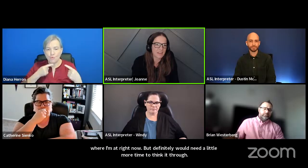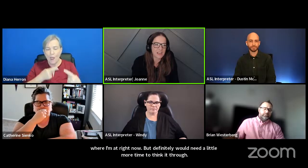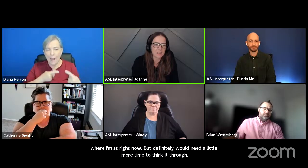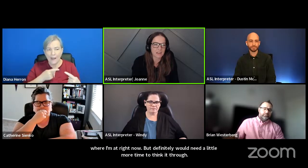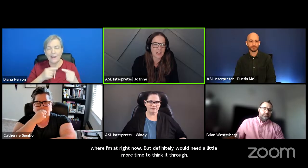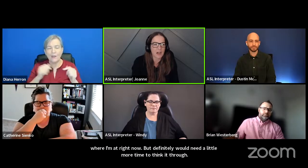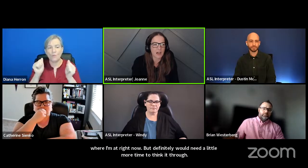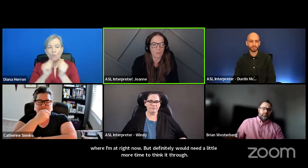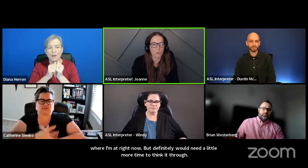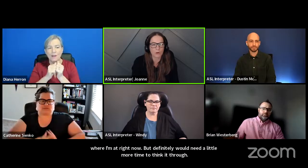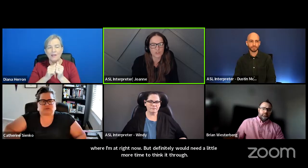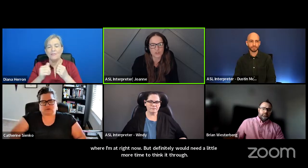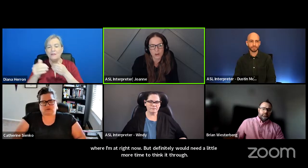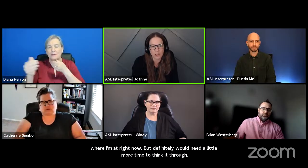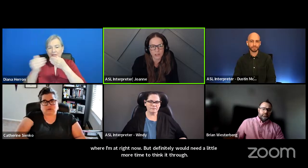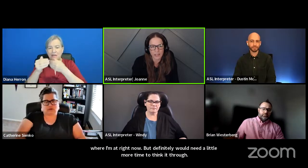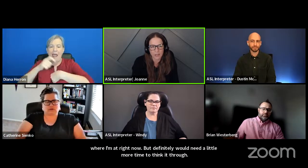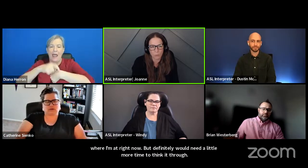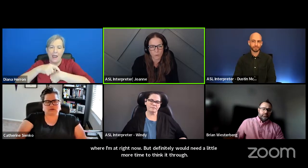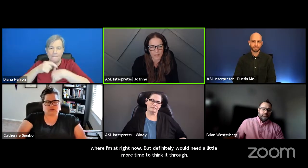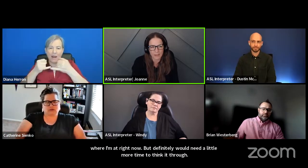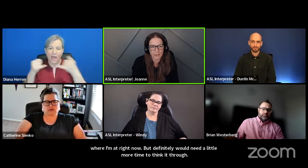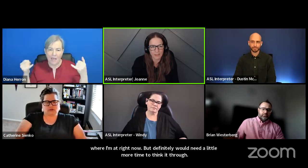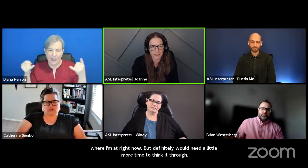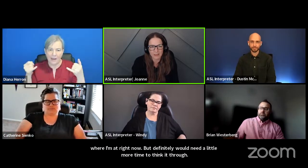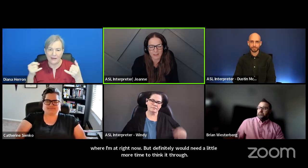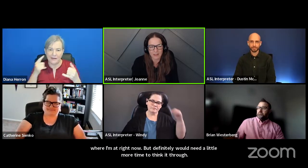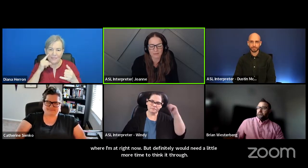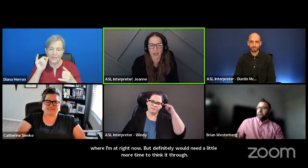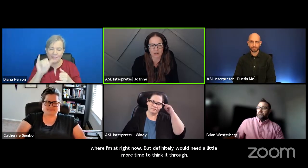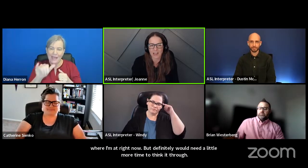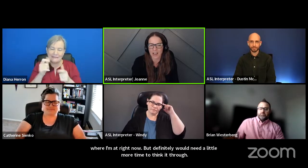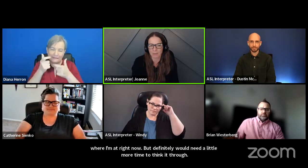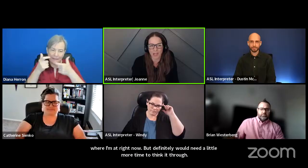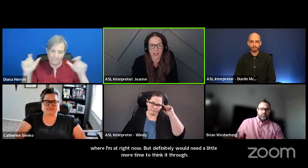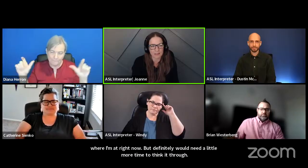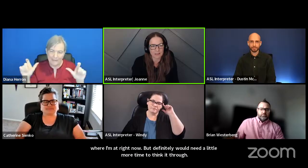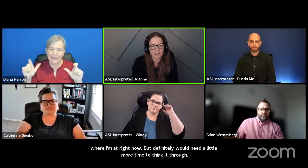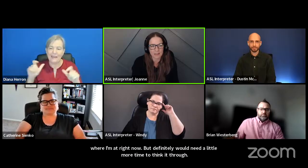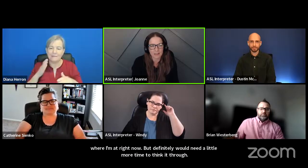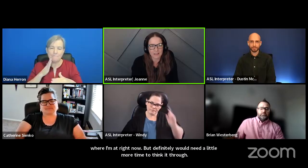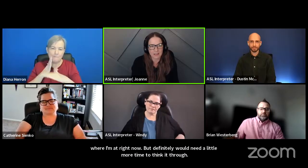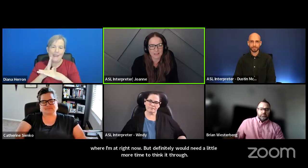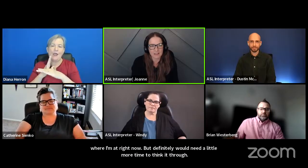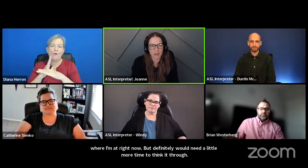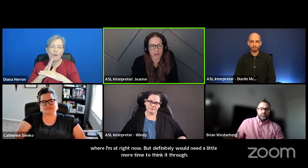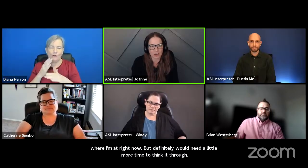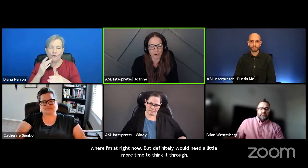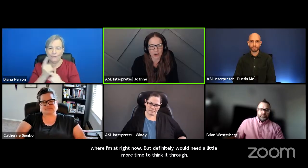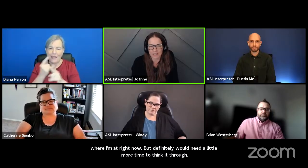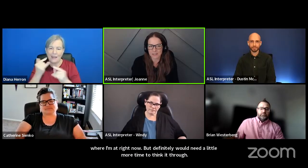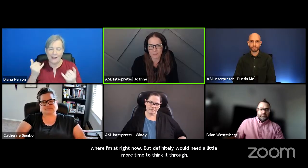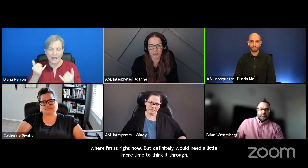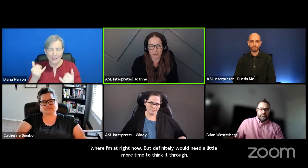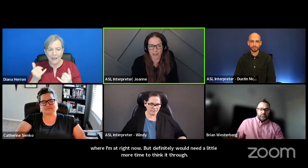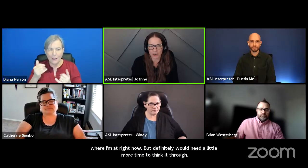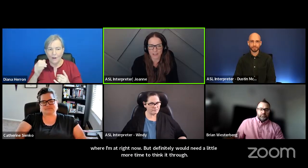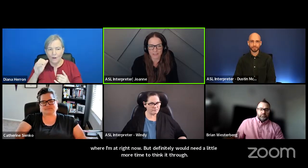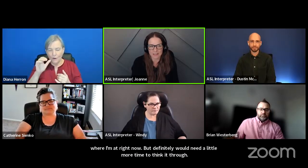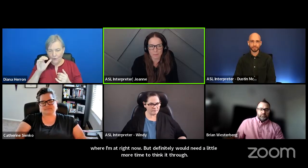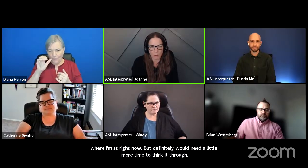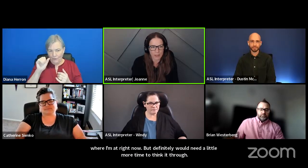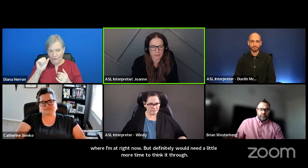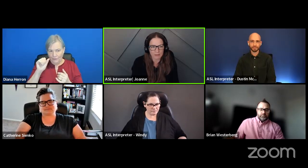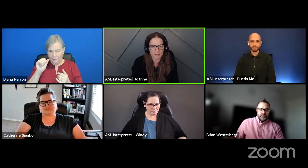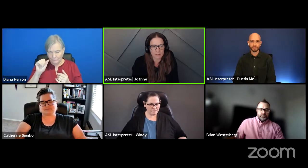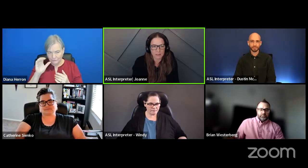I think we're struggling with our timeline. That is our greatest barrier